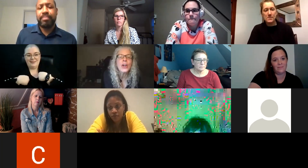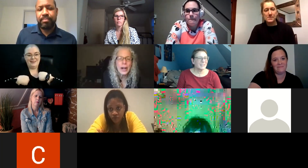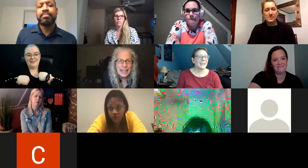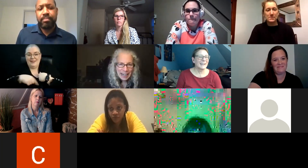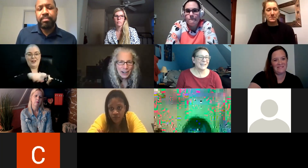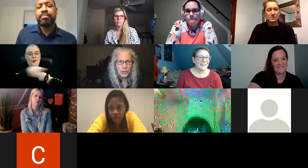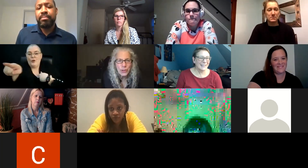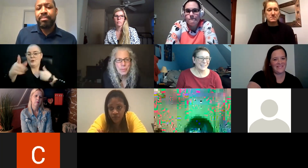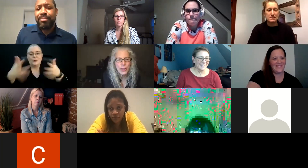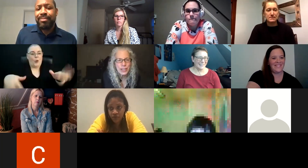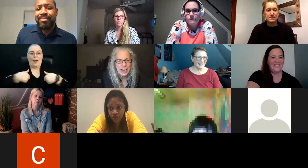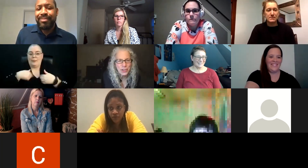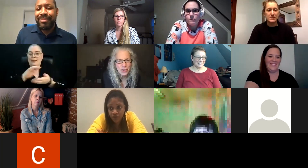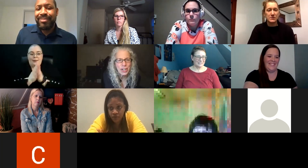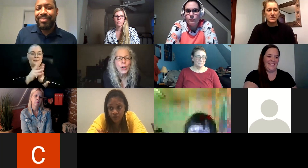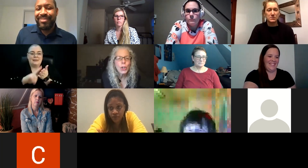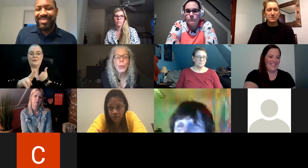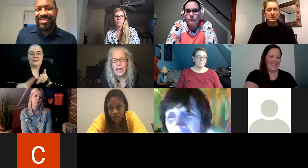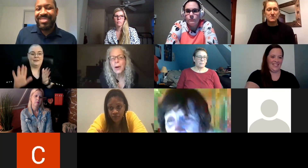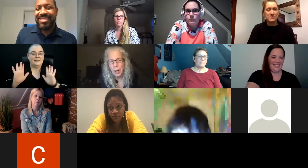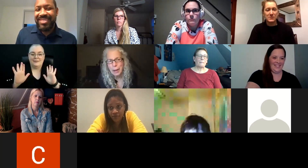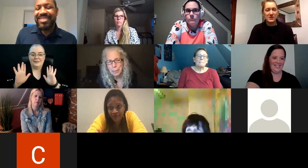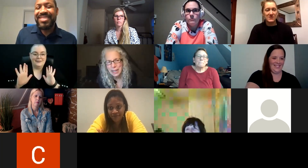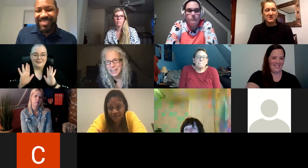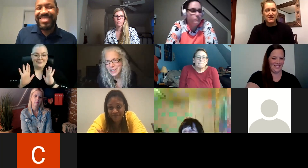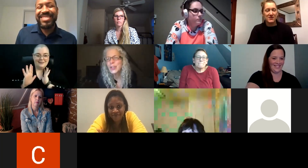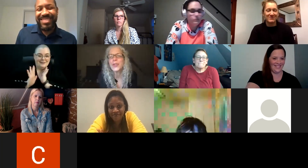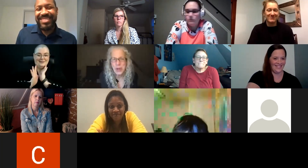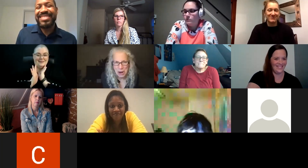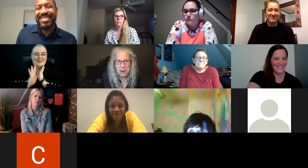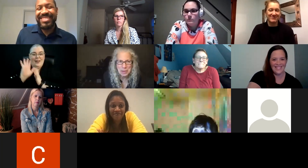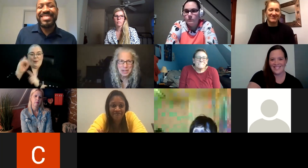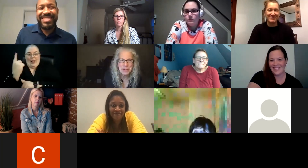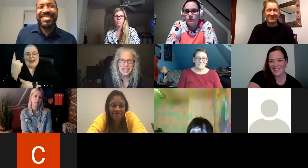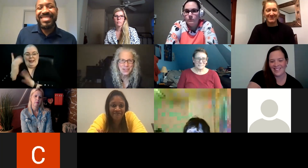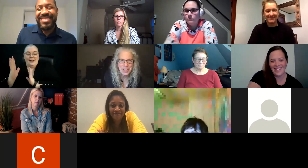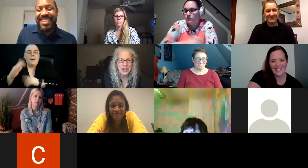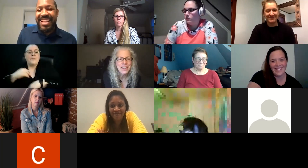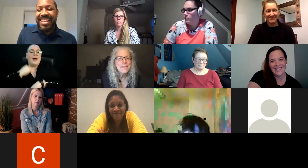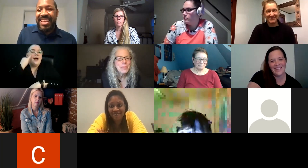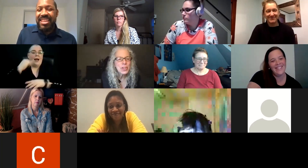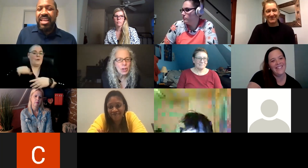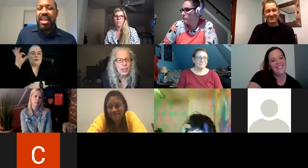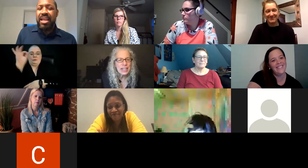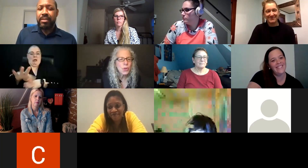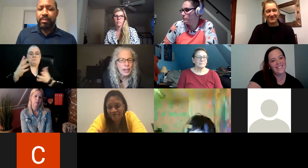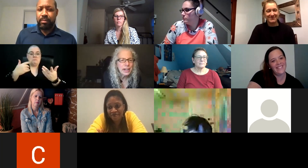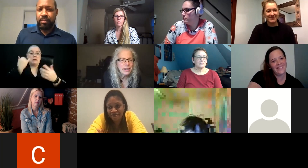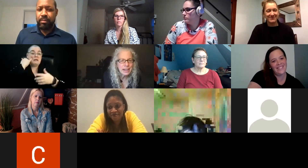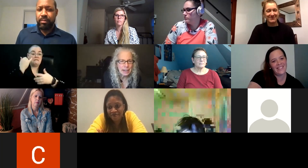I cannot do is be a good secretary. You would not want my minutes. You do not want me to be secretary. So that's the one thing, but